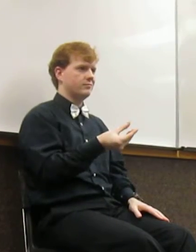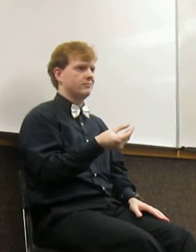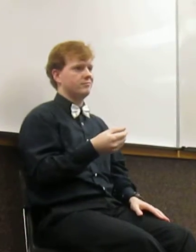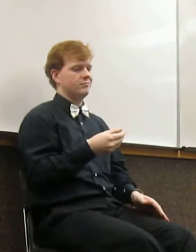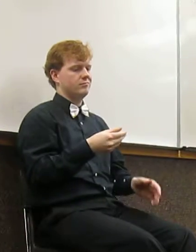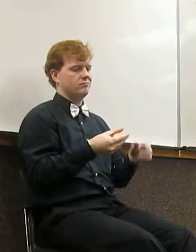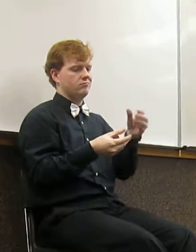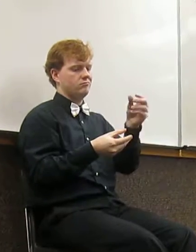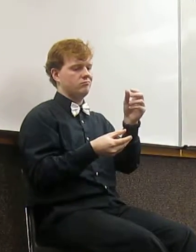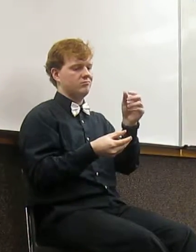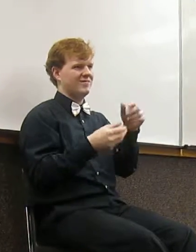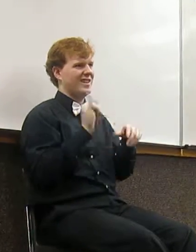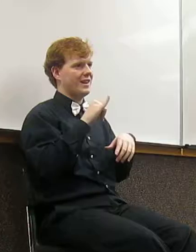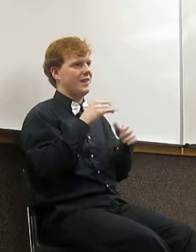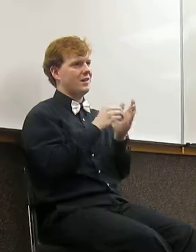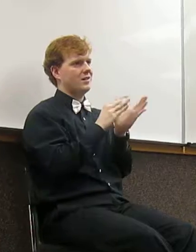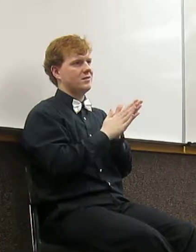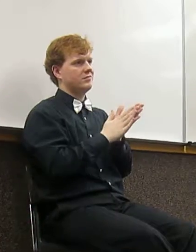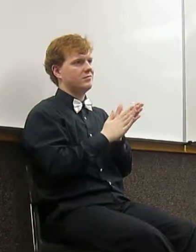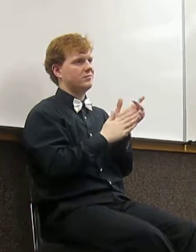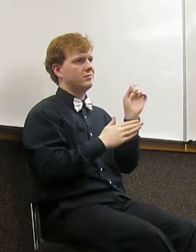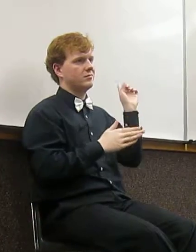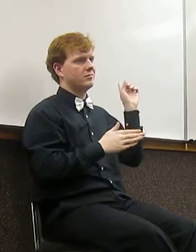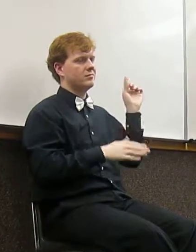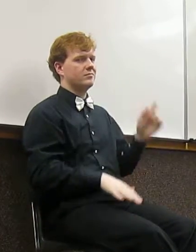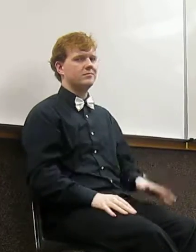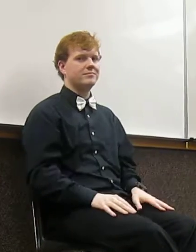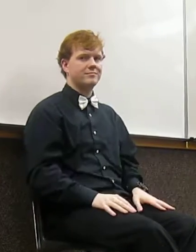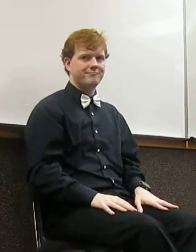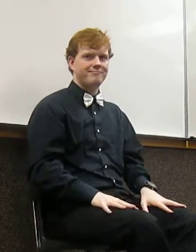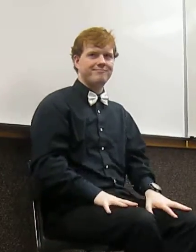assignment on the board and keep going. Why is it always on the college side?